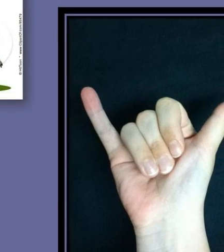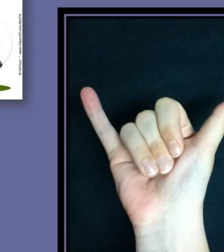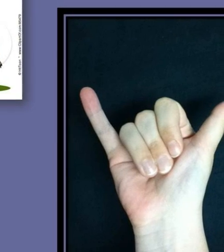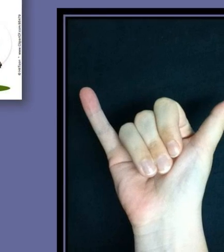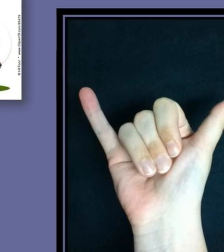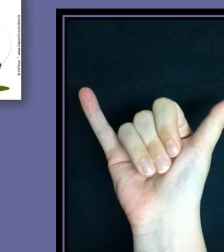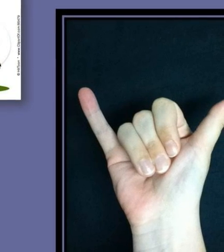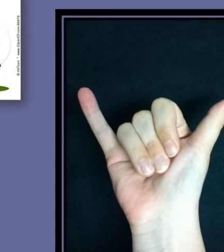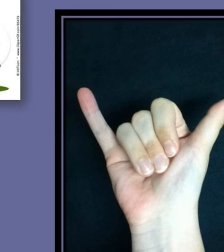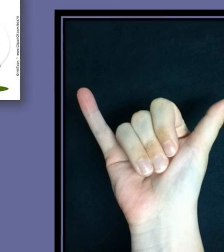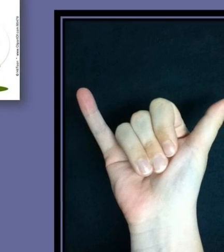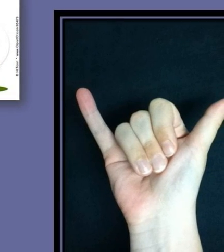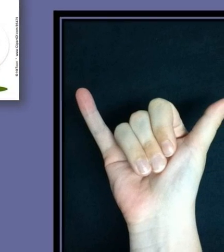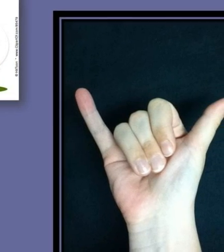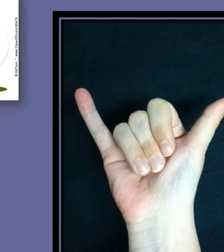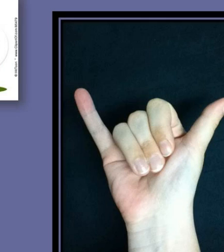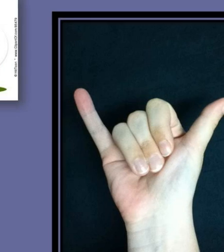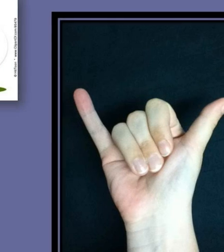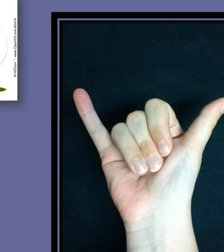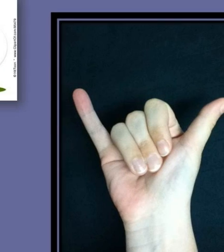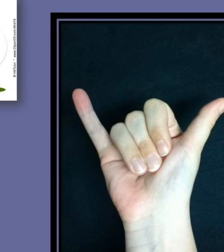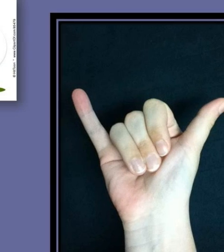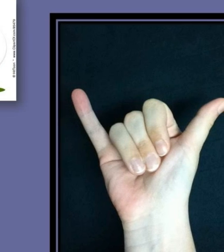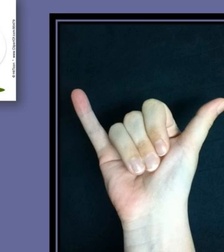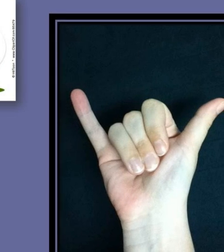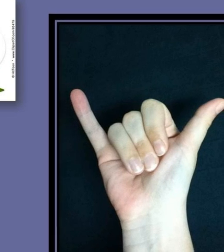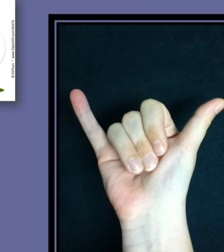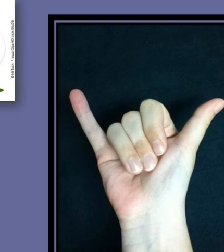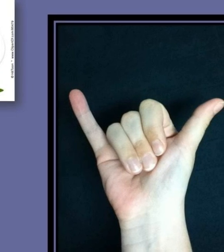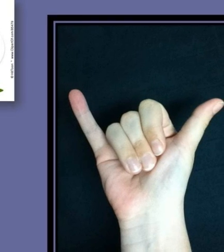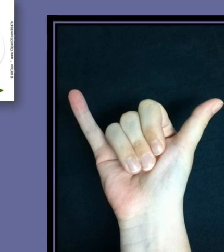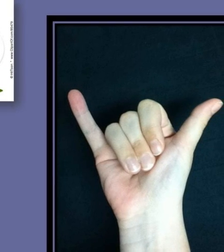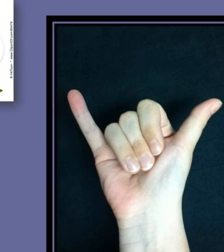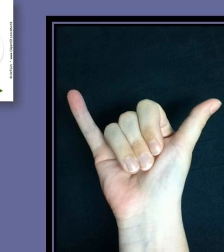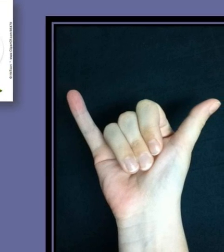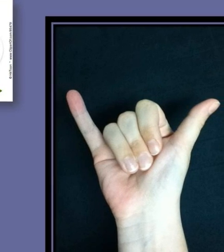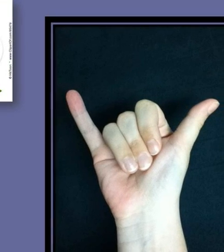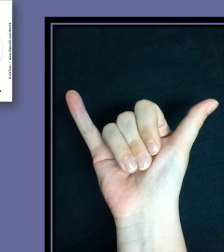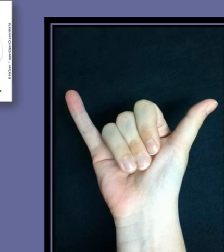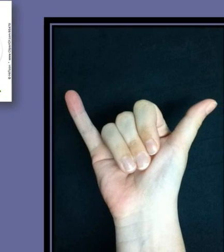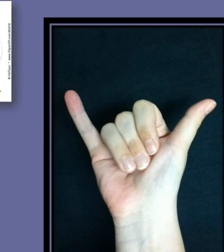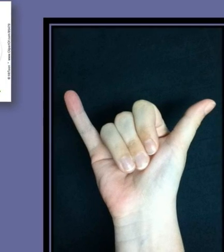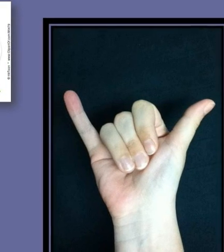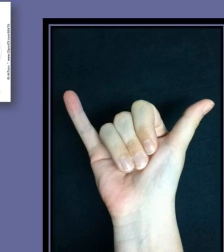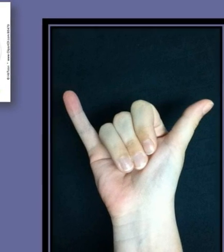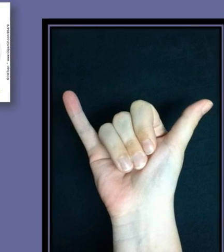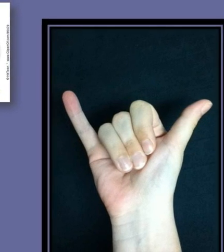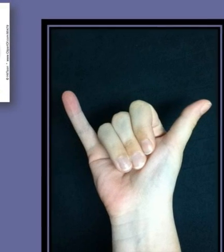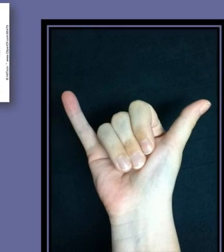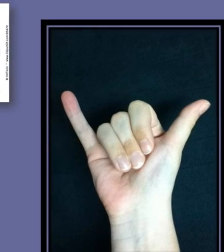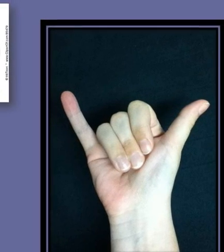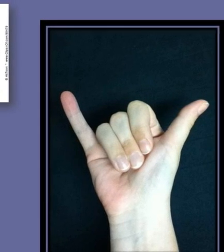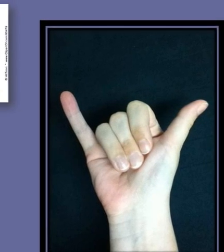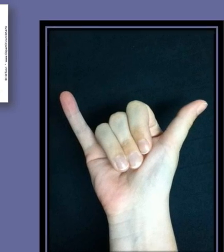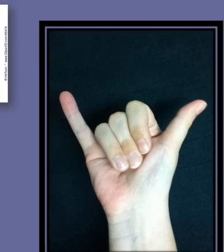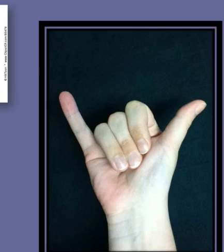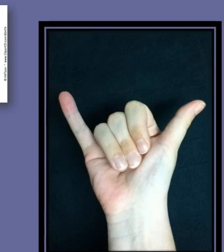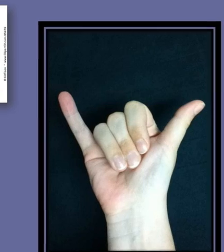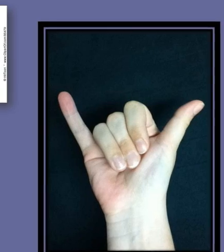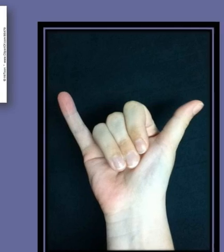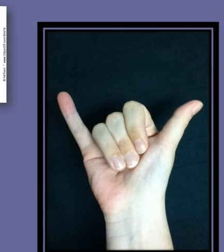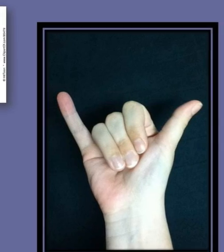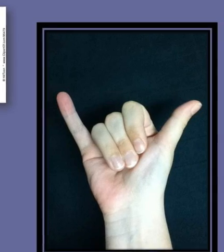for yak. To form the letter Y, bend your index, middle, and ring finger down completely to your